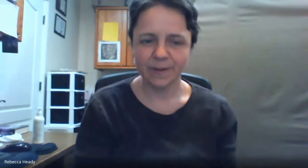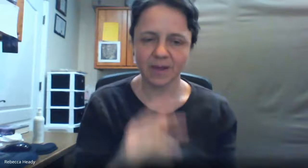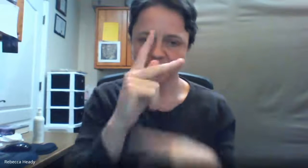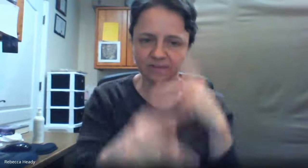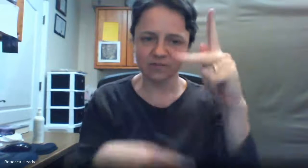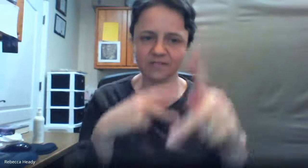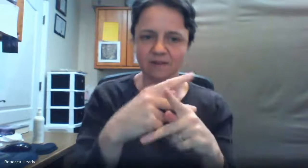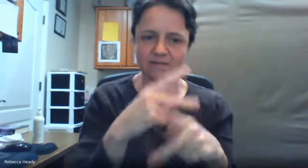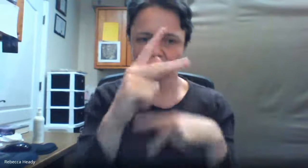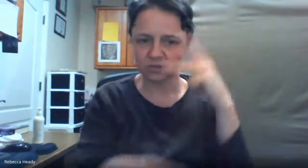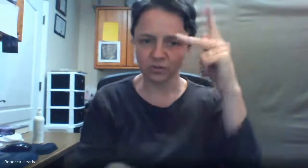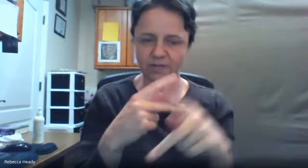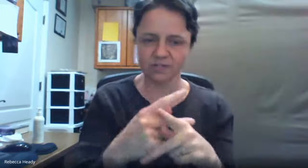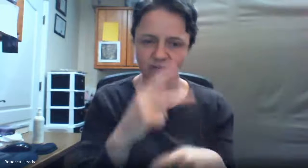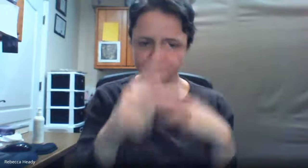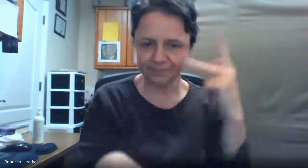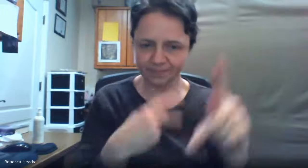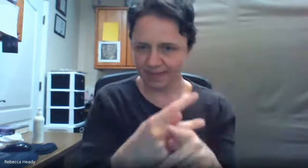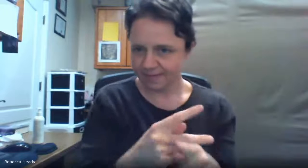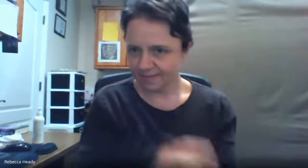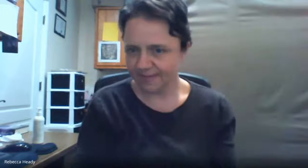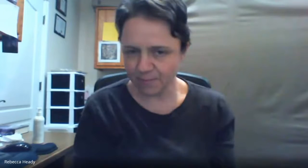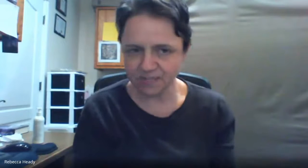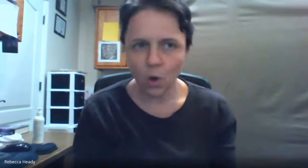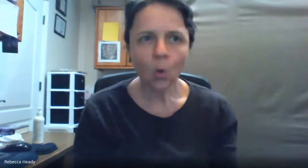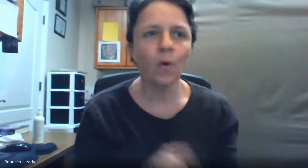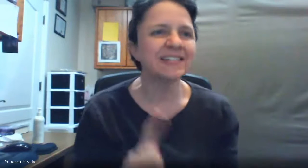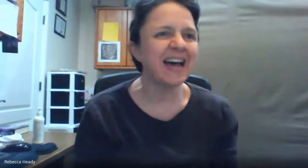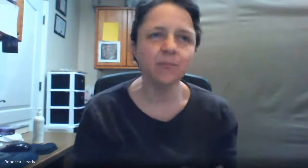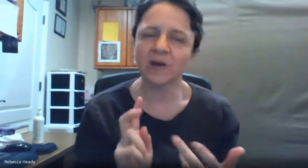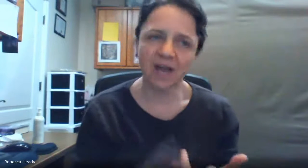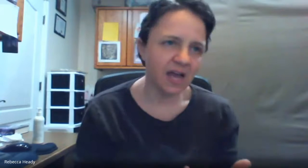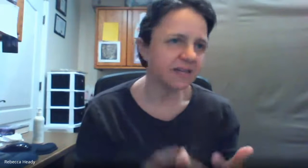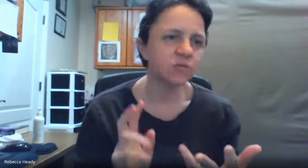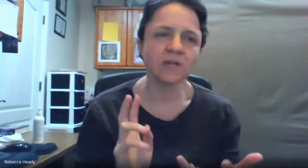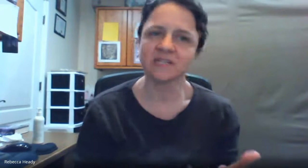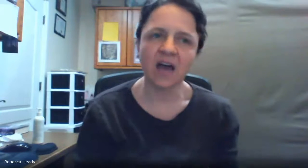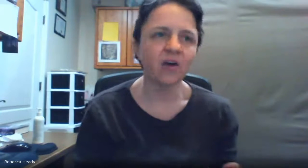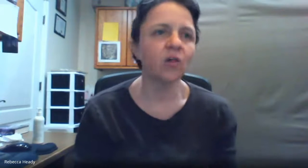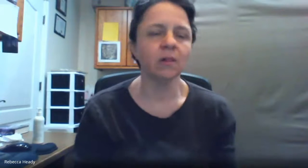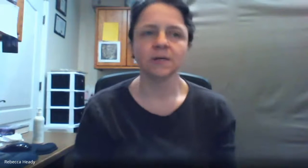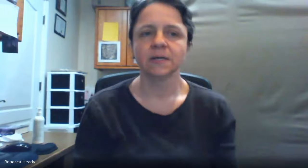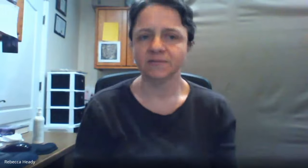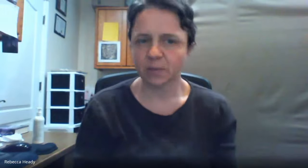Yep, kind of like they're just kind of circling each other. That means what type, what kind, what style of